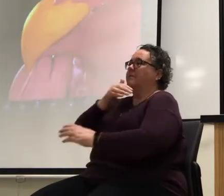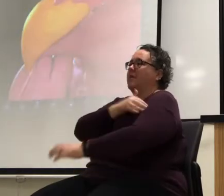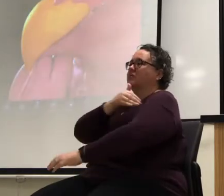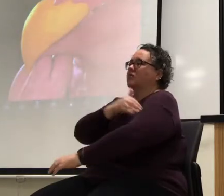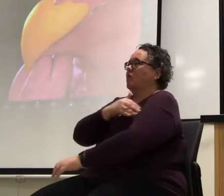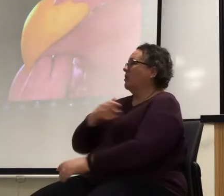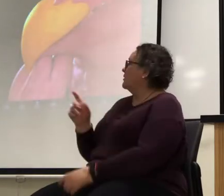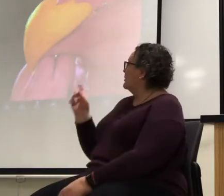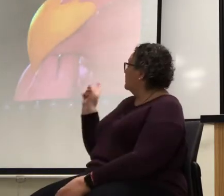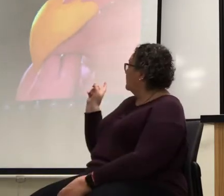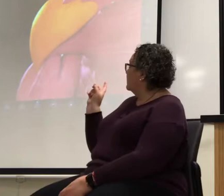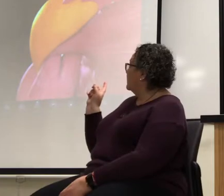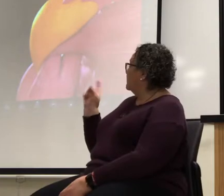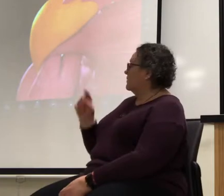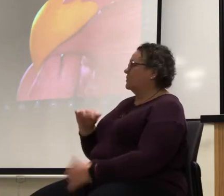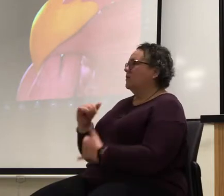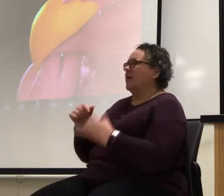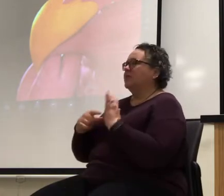Let me highlight just the deltoid.